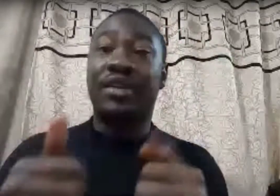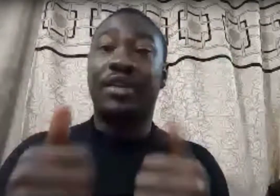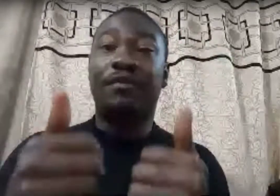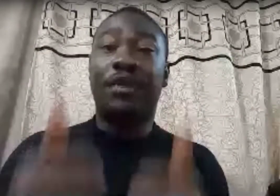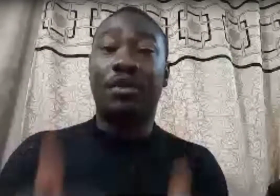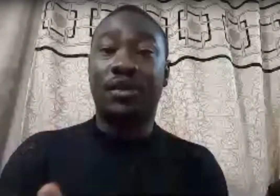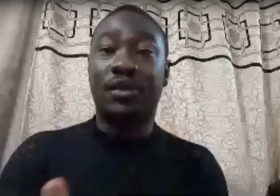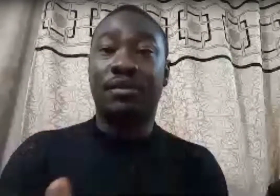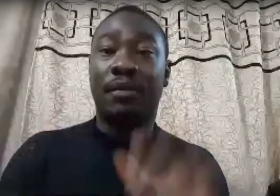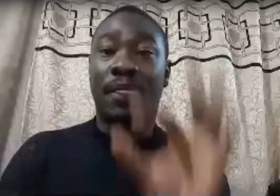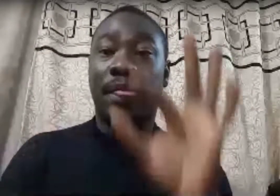999,000 is